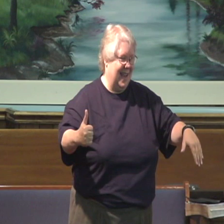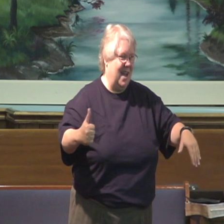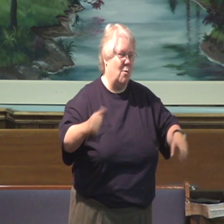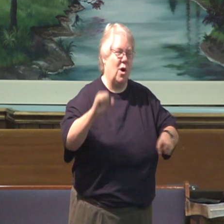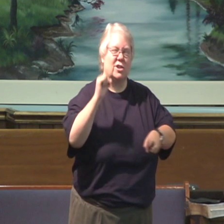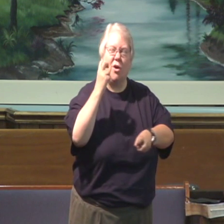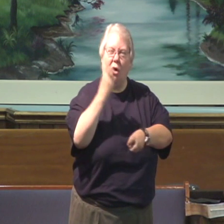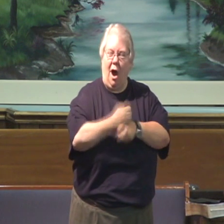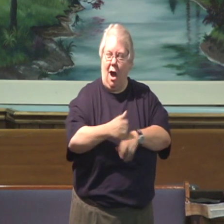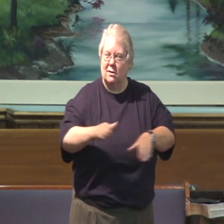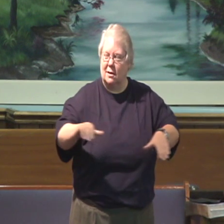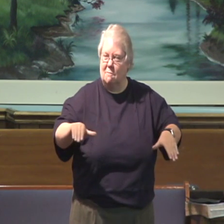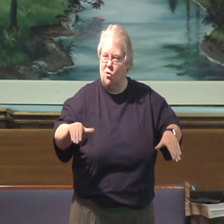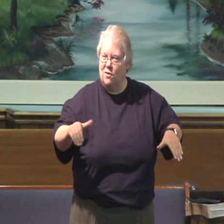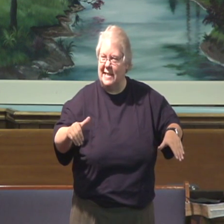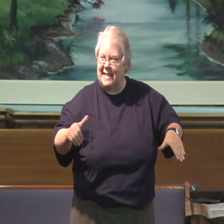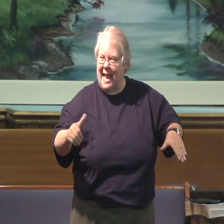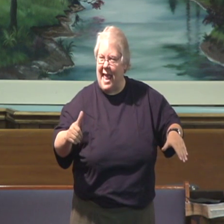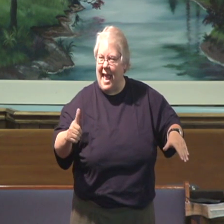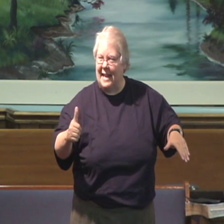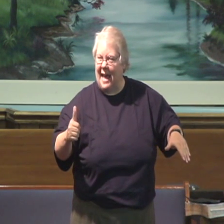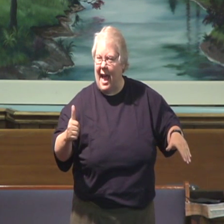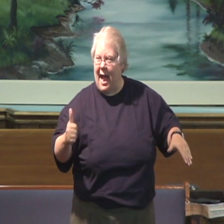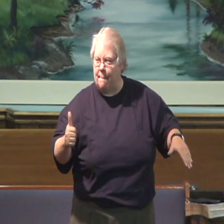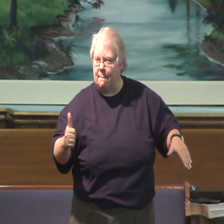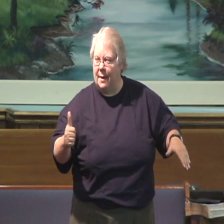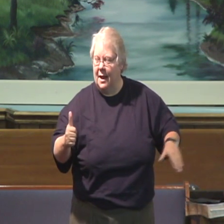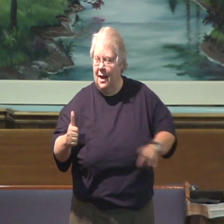He worked so hard to move his hand out.